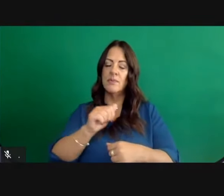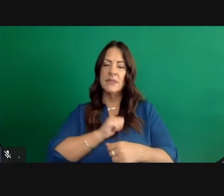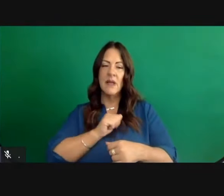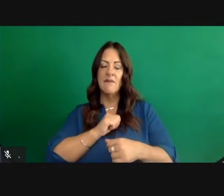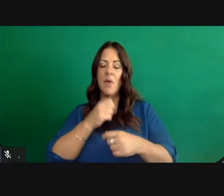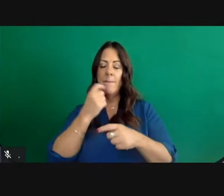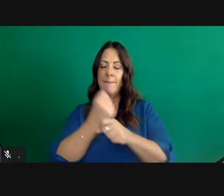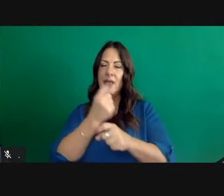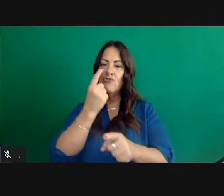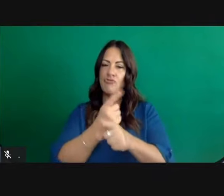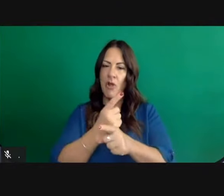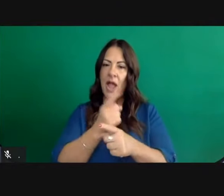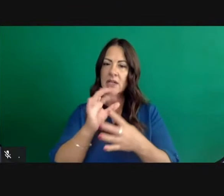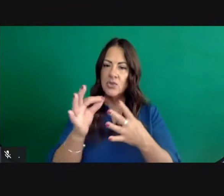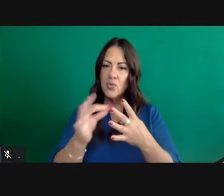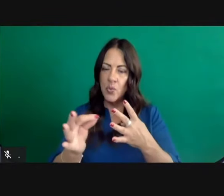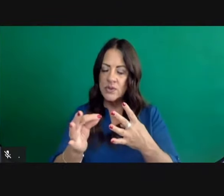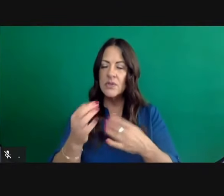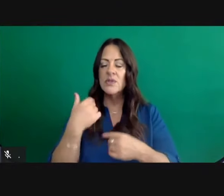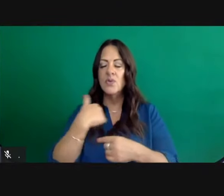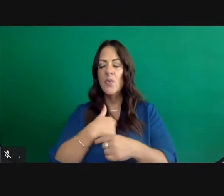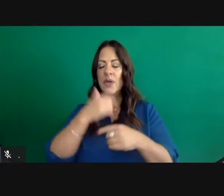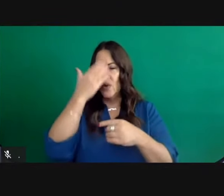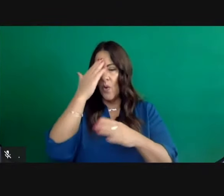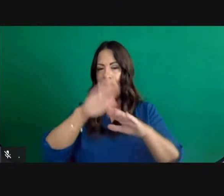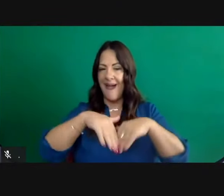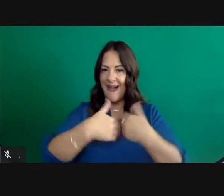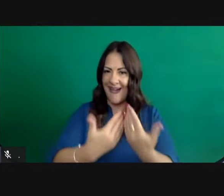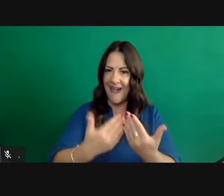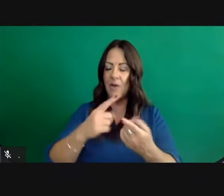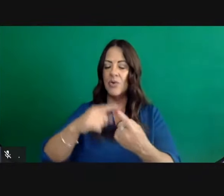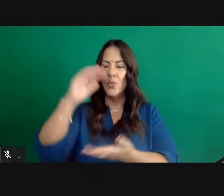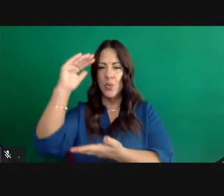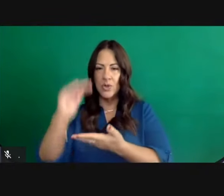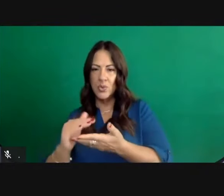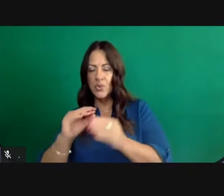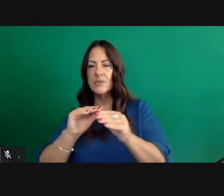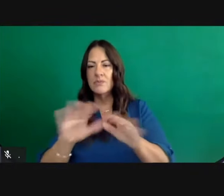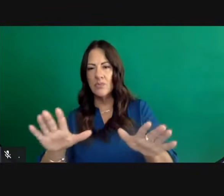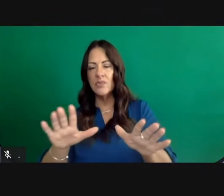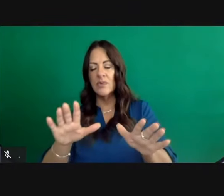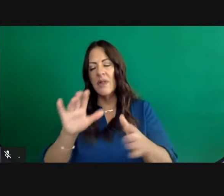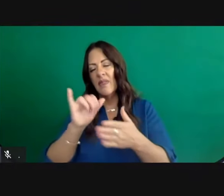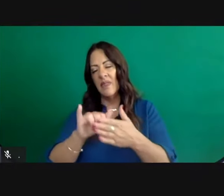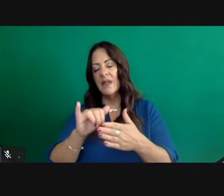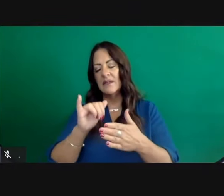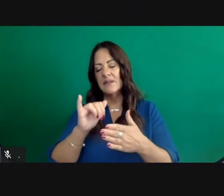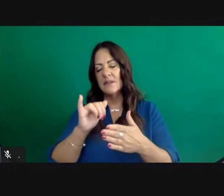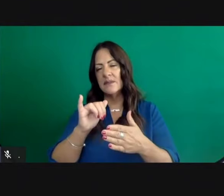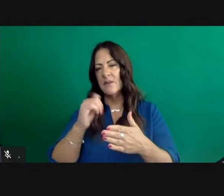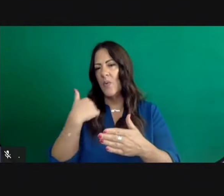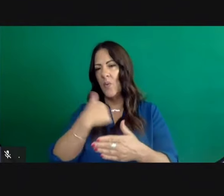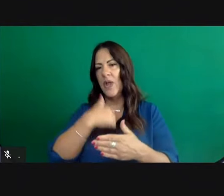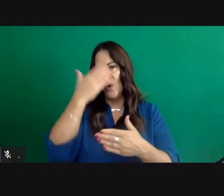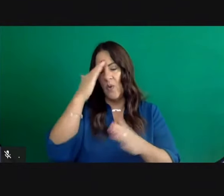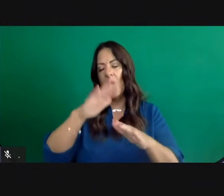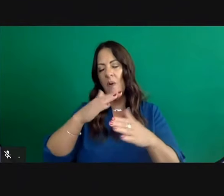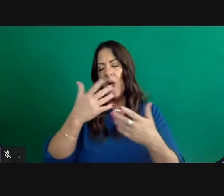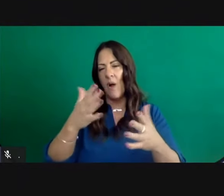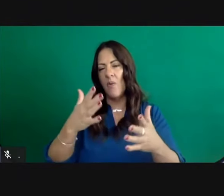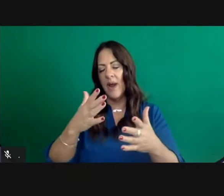do, but how we do it, we can reduce some of that transmission risk and ultimately transmission